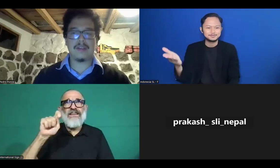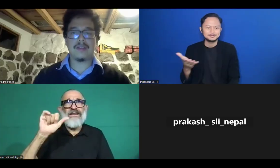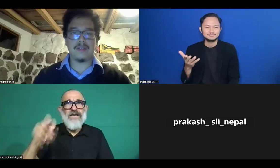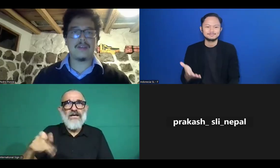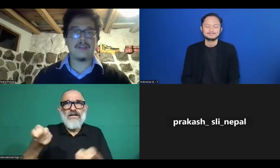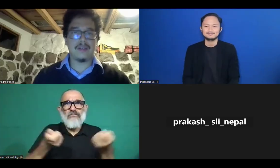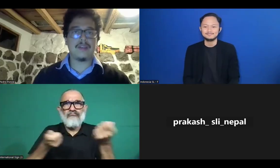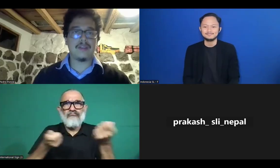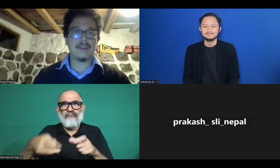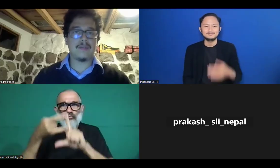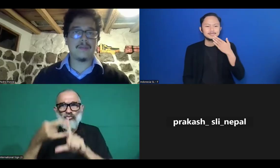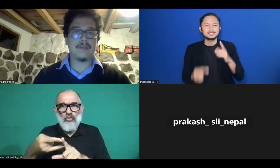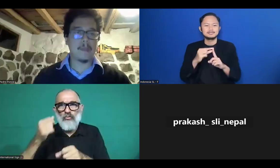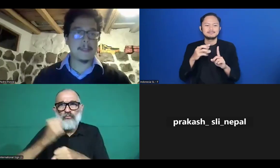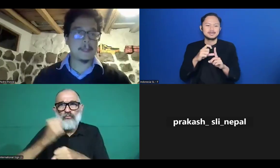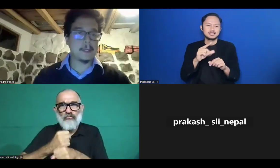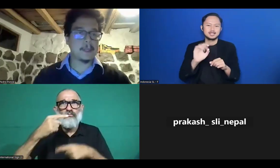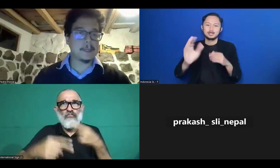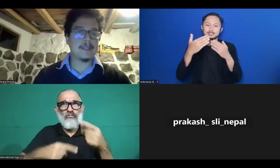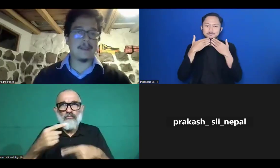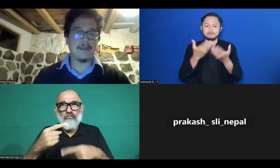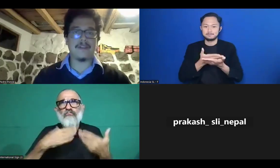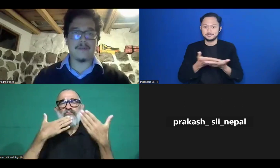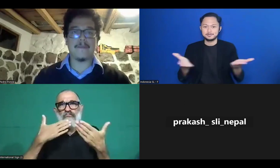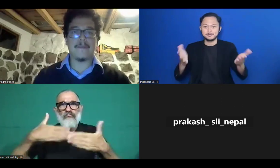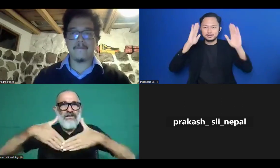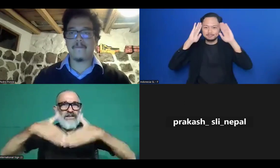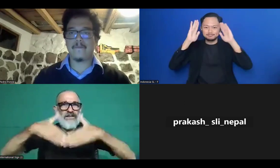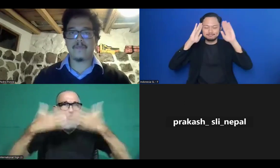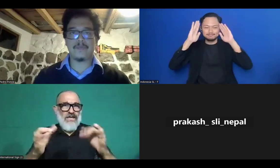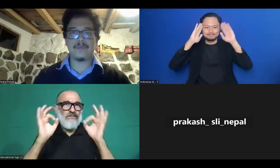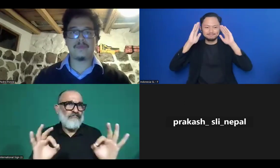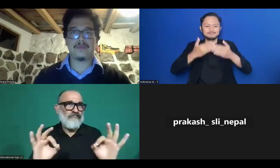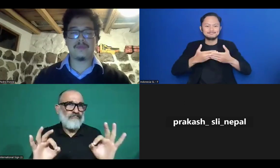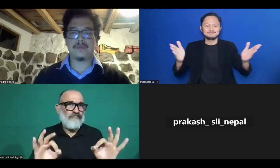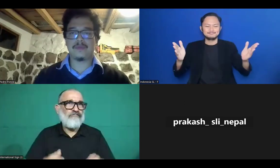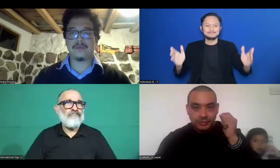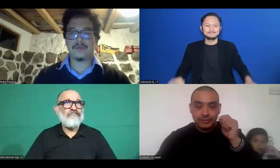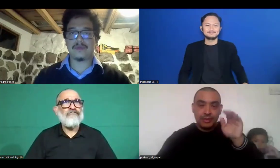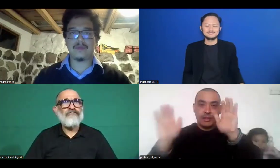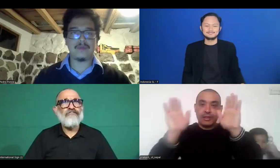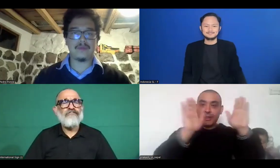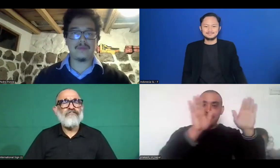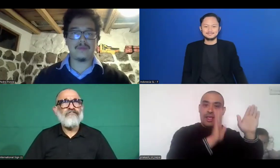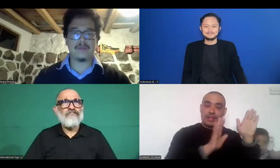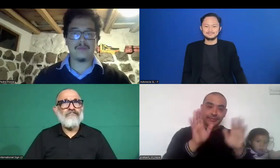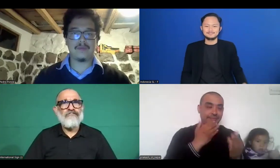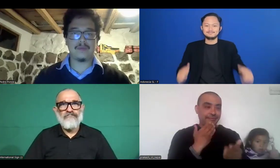Pedro. Terima kasih semua. Thank you, everyone. Thank you. Thank